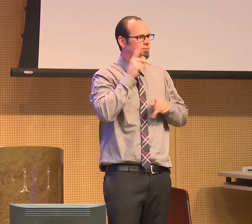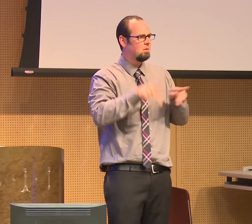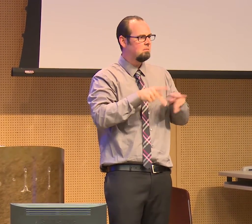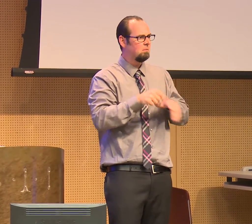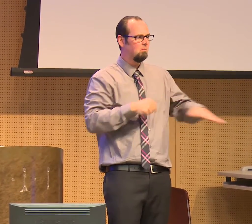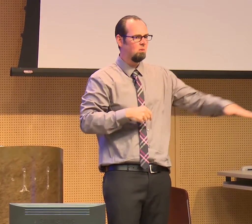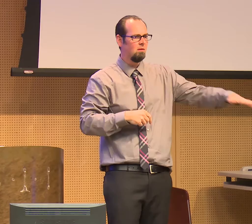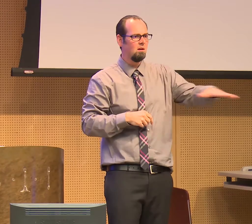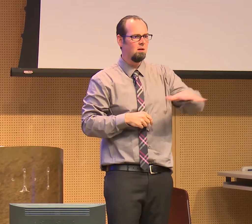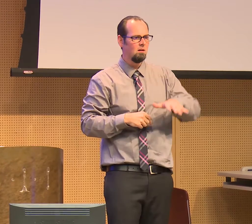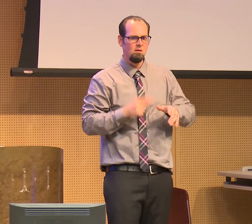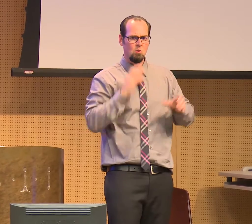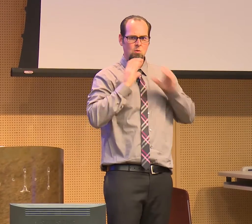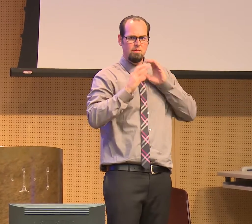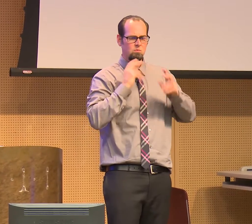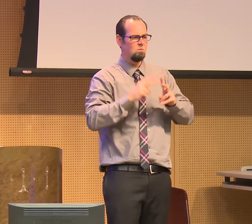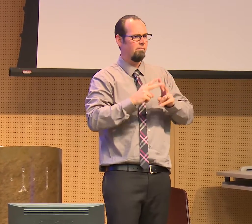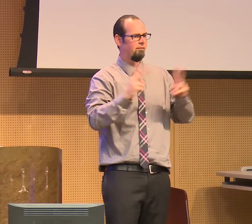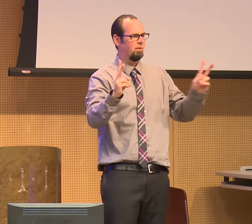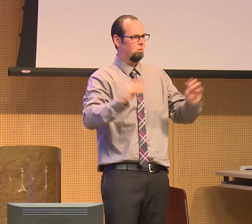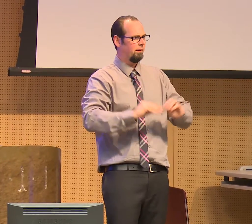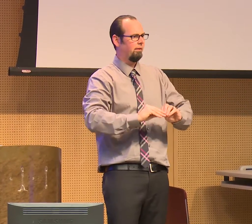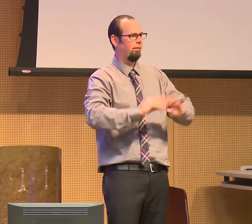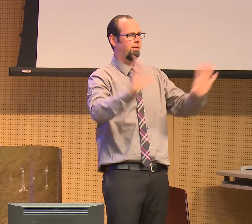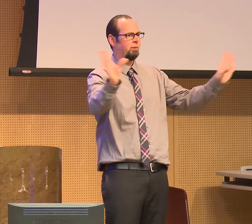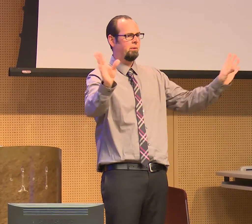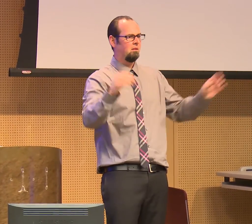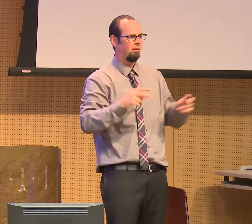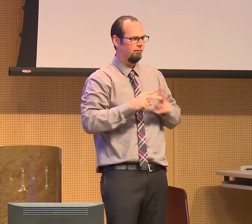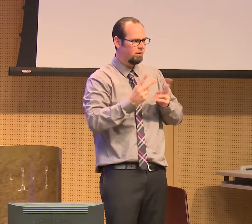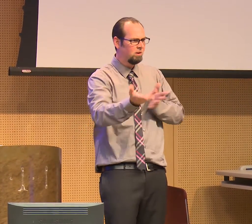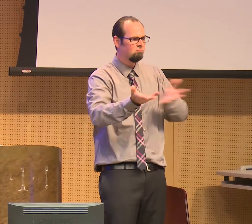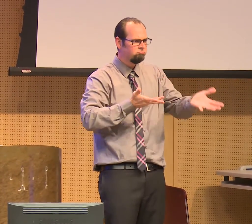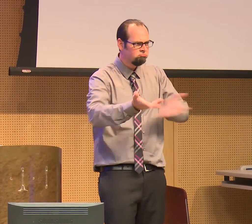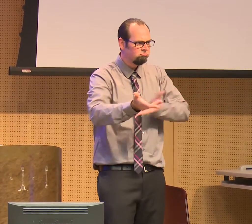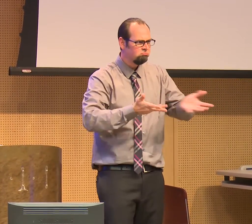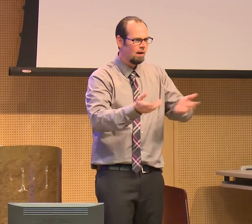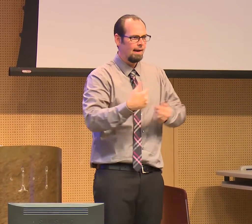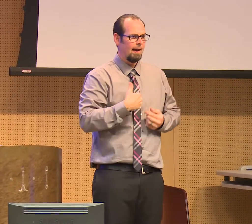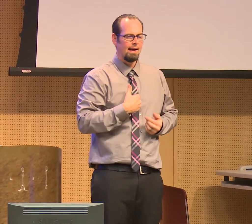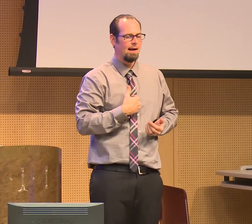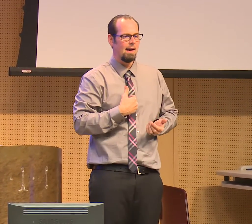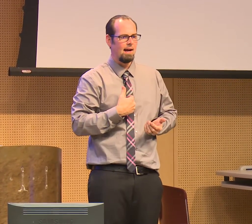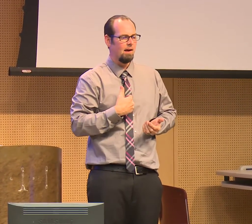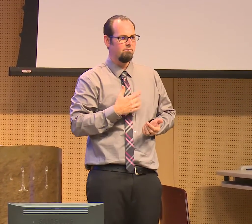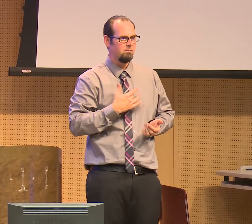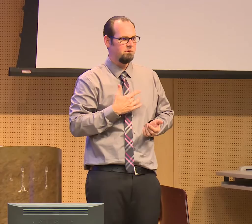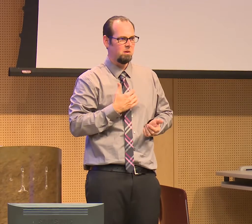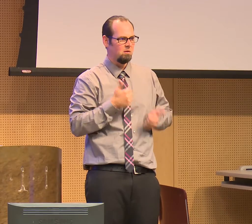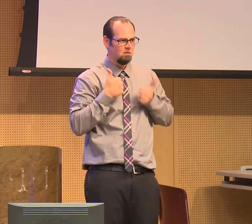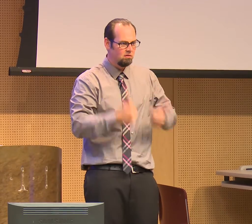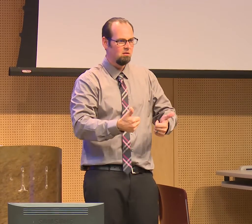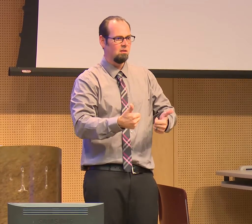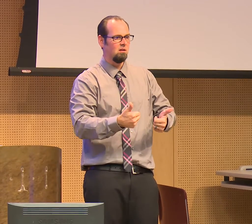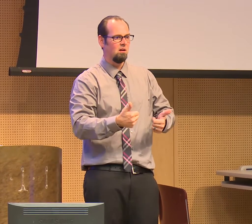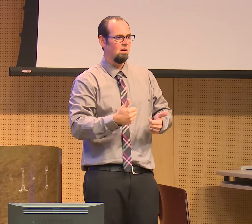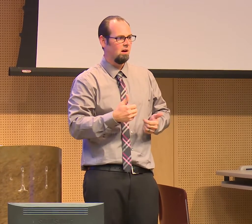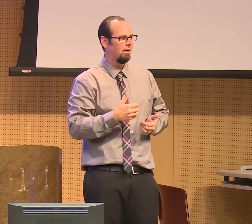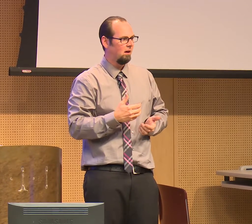You know, understand, Kodak hired deaf people, so communication throughout the organization, they were comfortable with